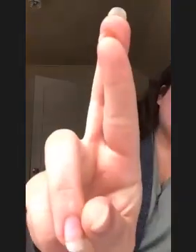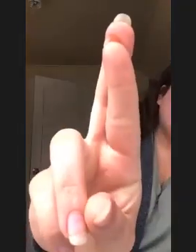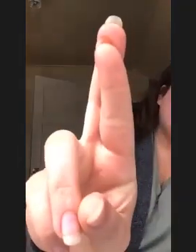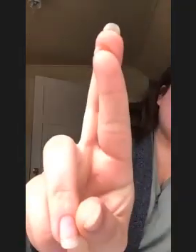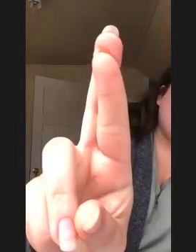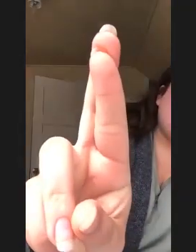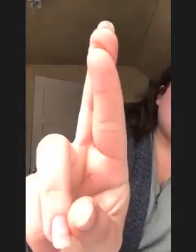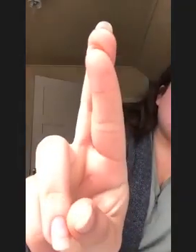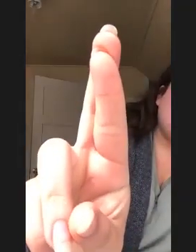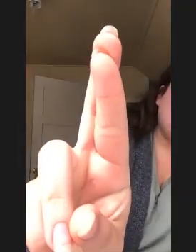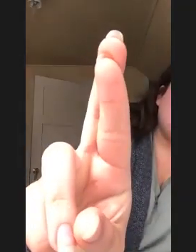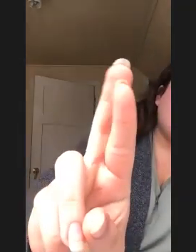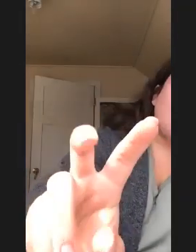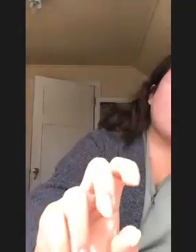R. Q.